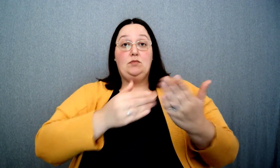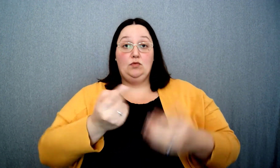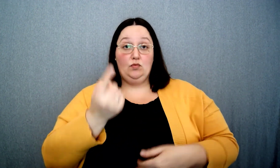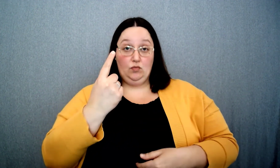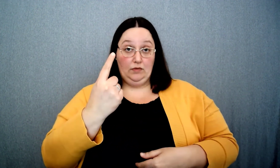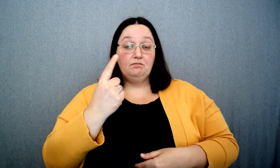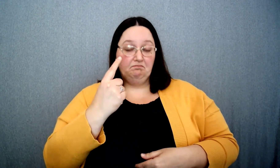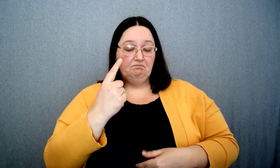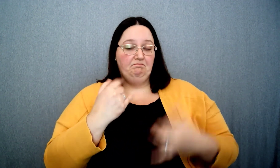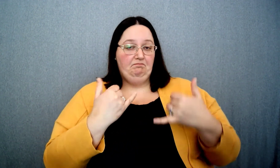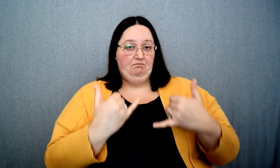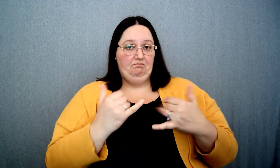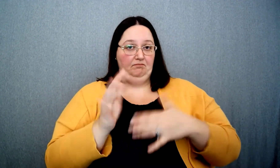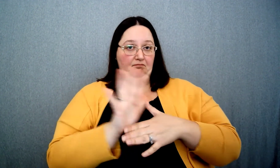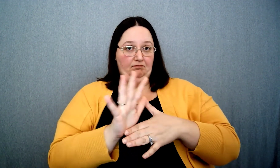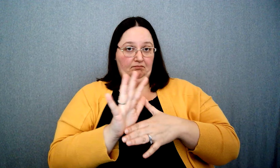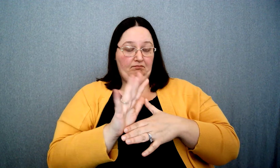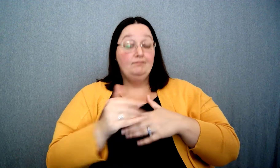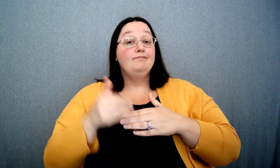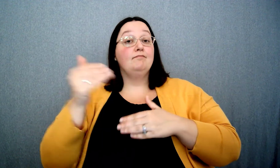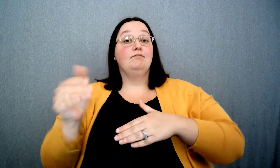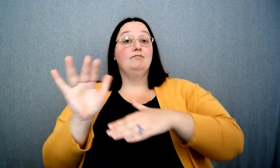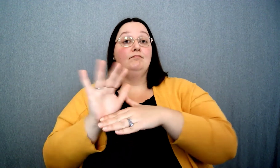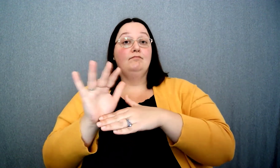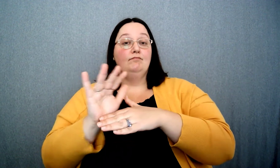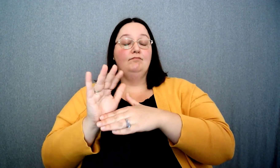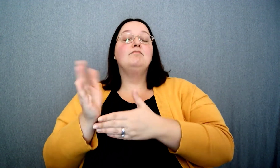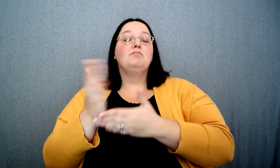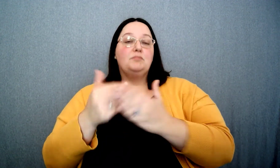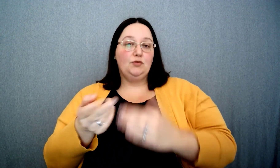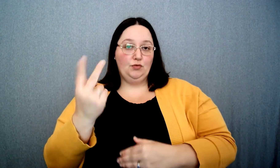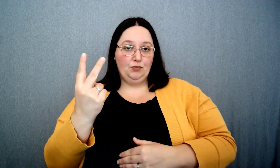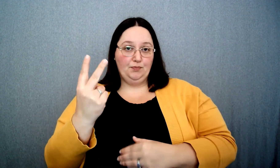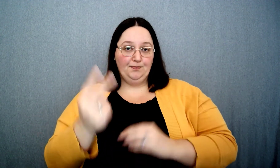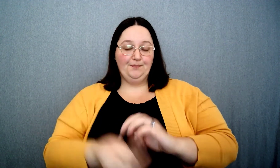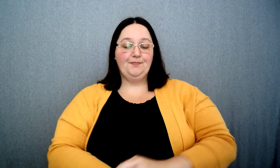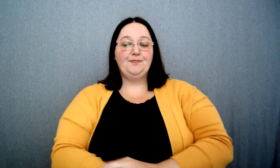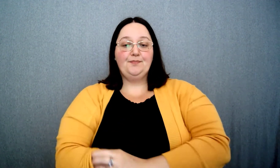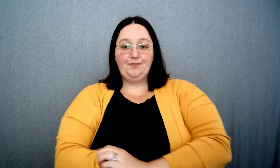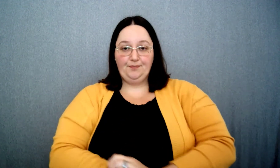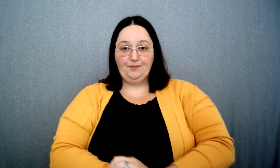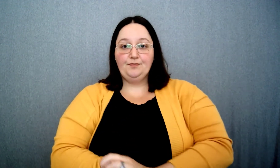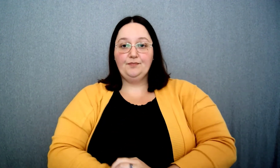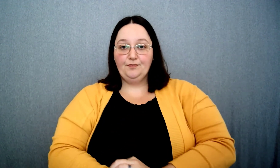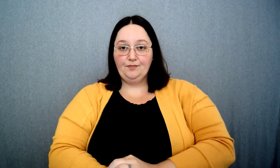List 7 has 2 parts, but we're going to do part 1 now and part 2 in a separate video.